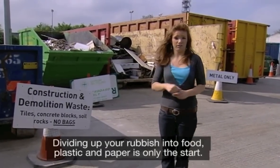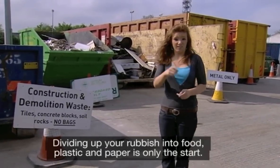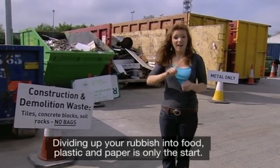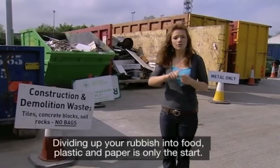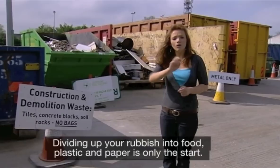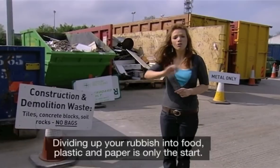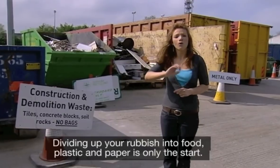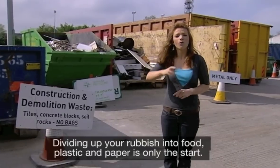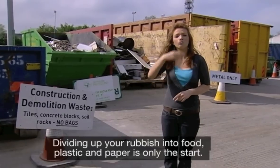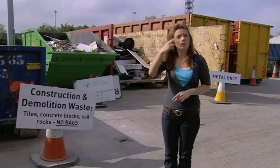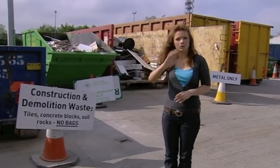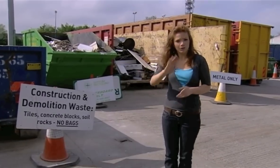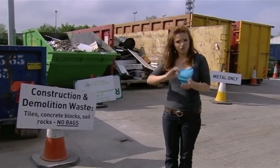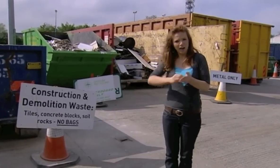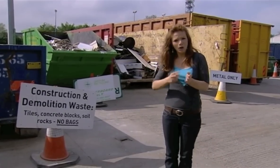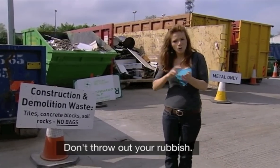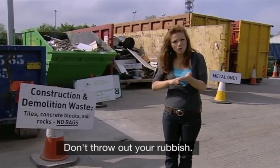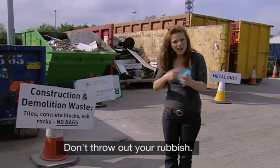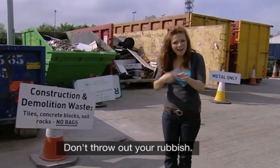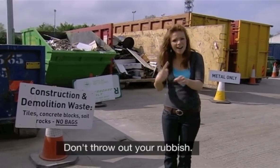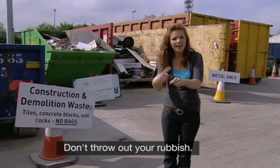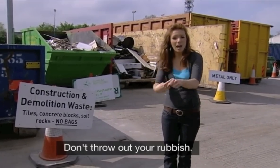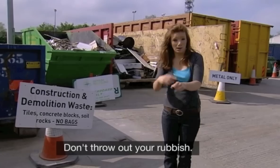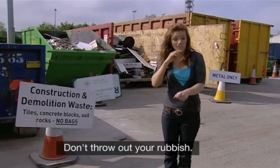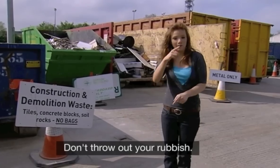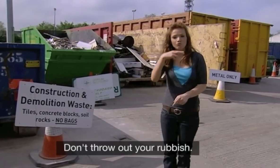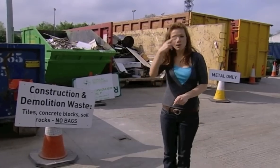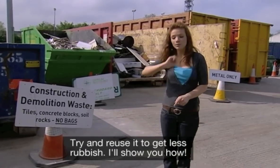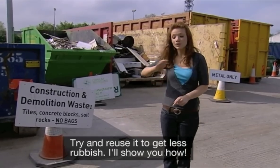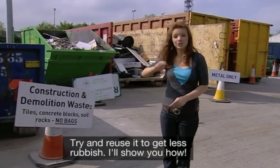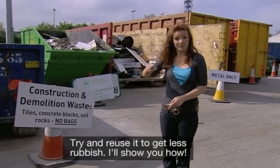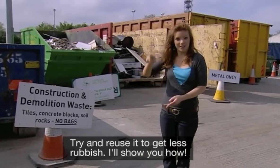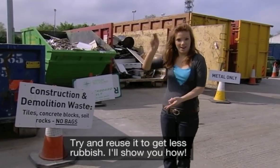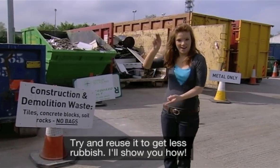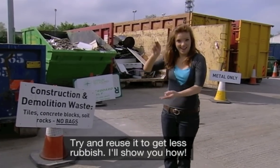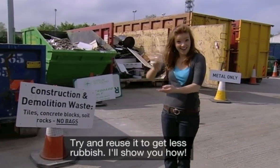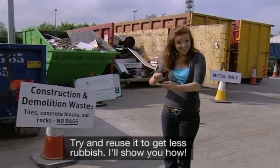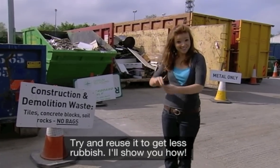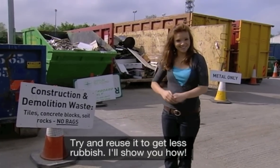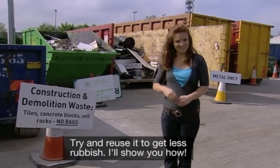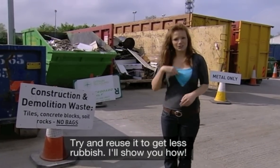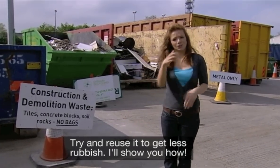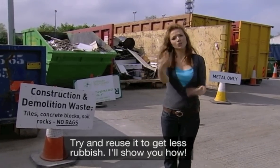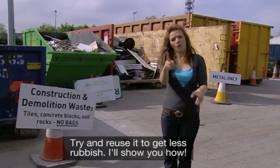only the start. Don't throw out your rubbish. Try and reuse it to get less rubbish. I'll show you